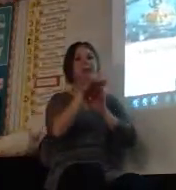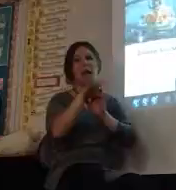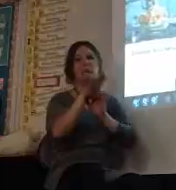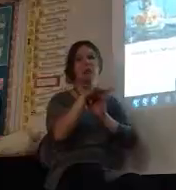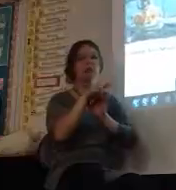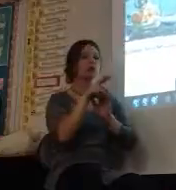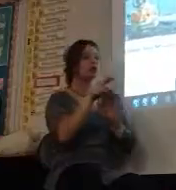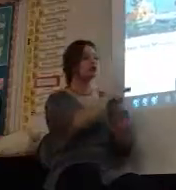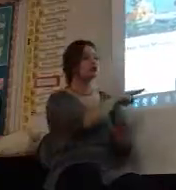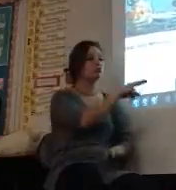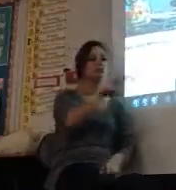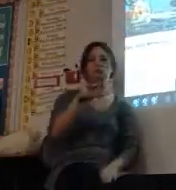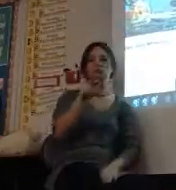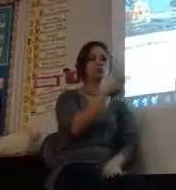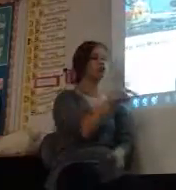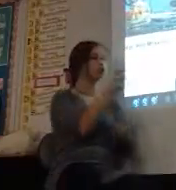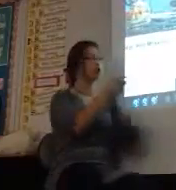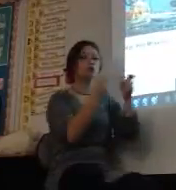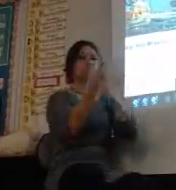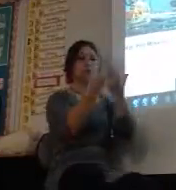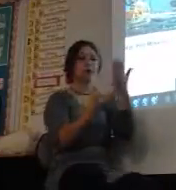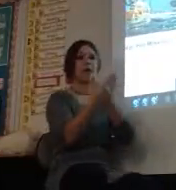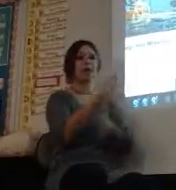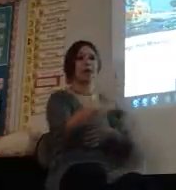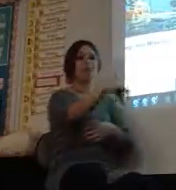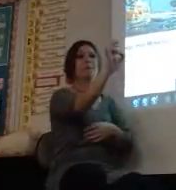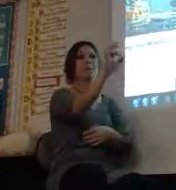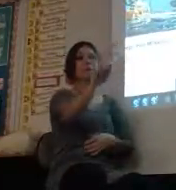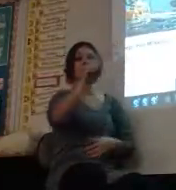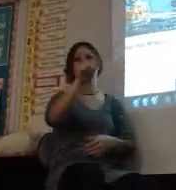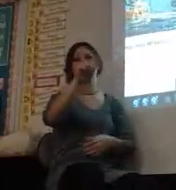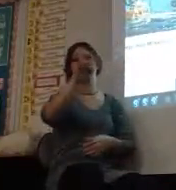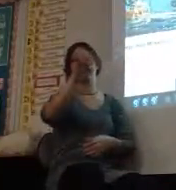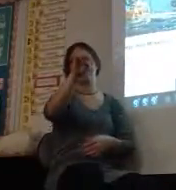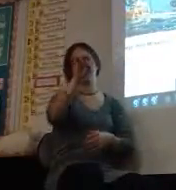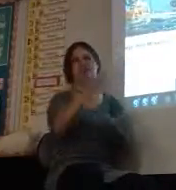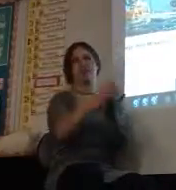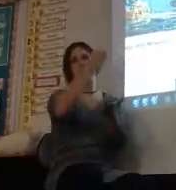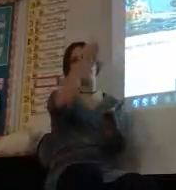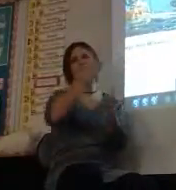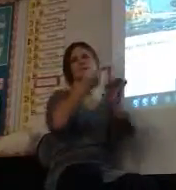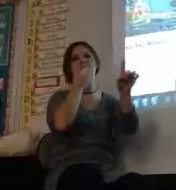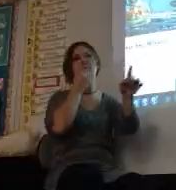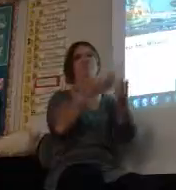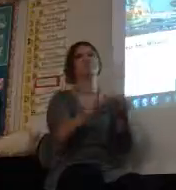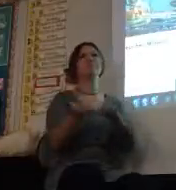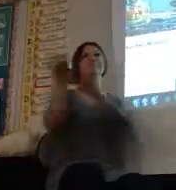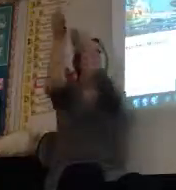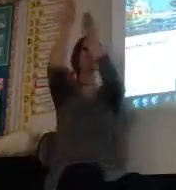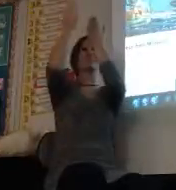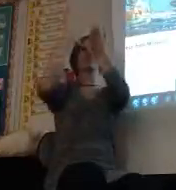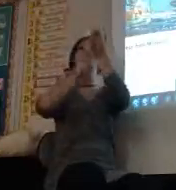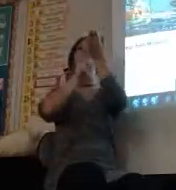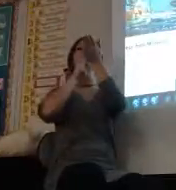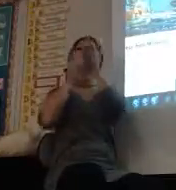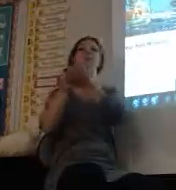He controlled its hands to pick up a vase from the ruins and bring it to the surface. "It felt almost like I was down there